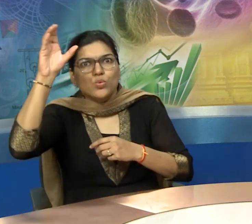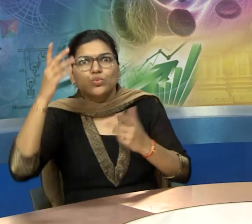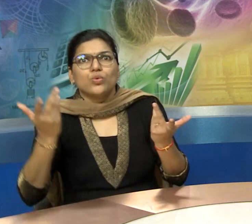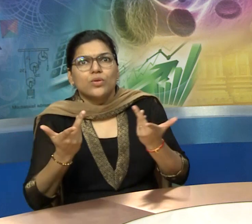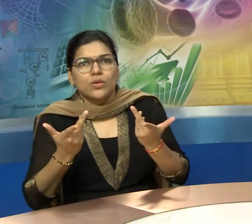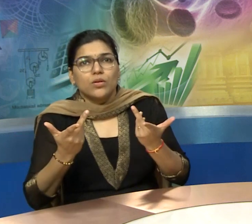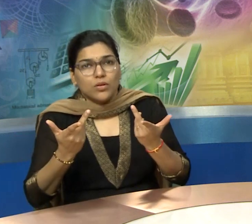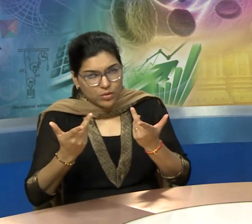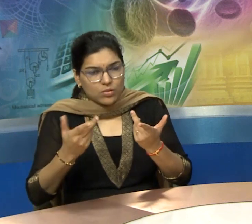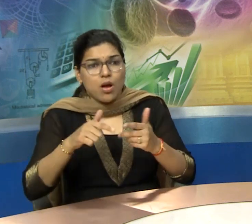Society.